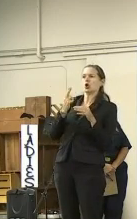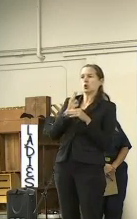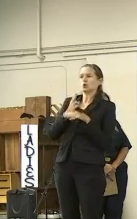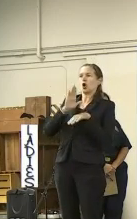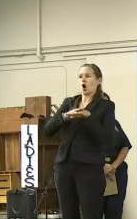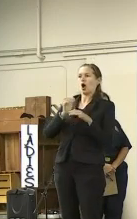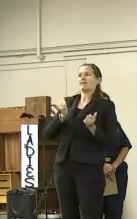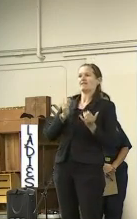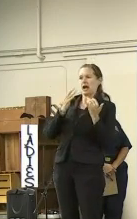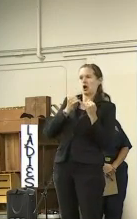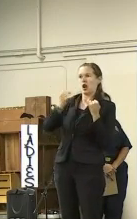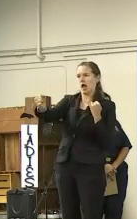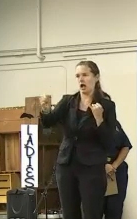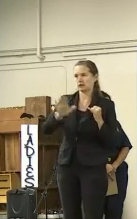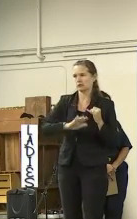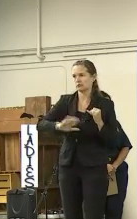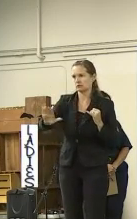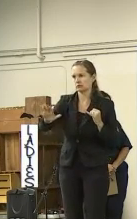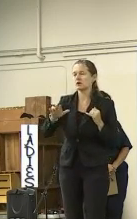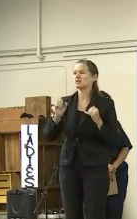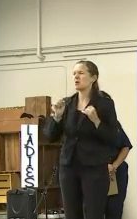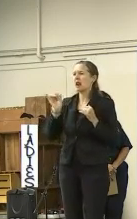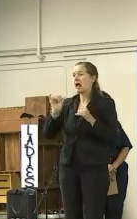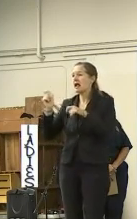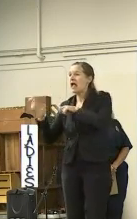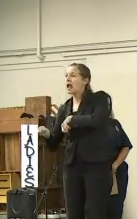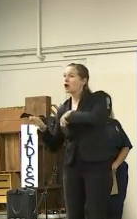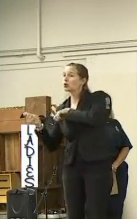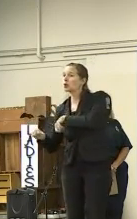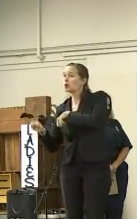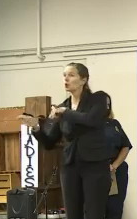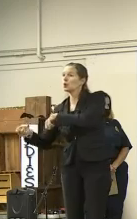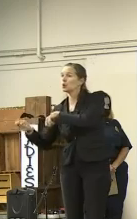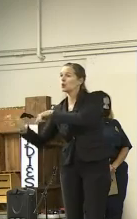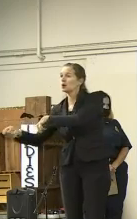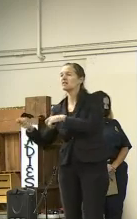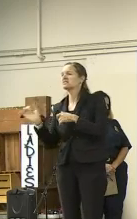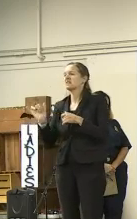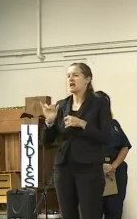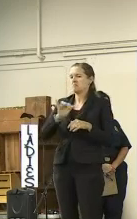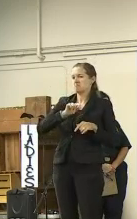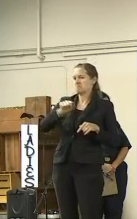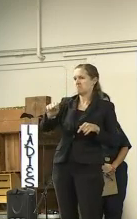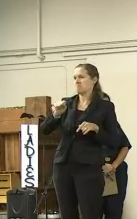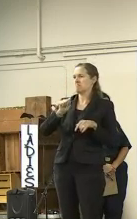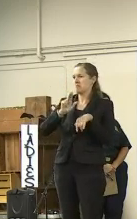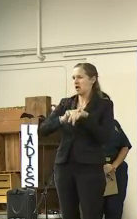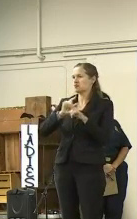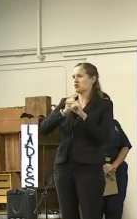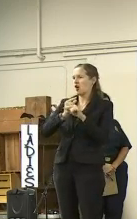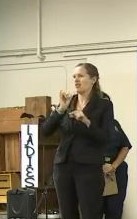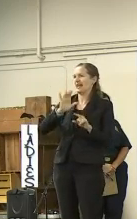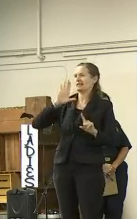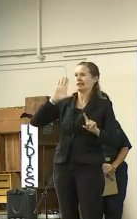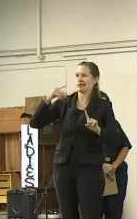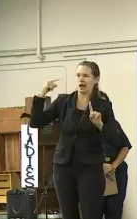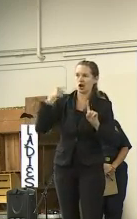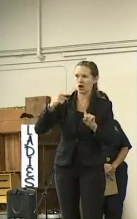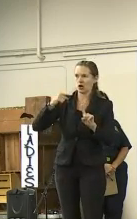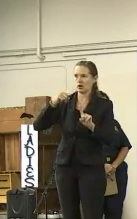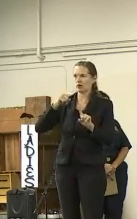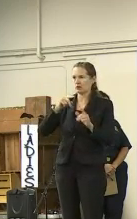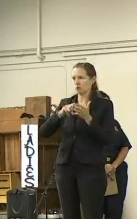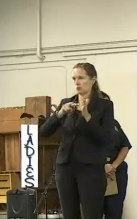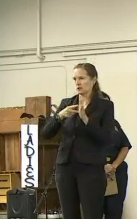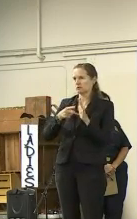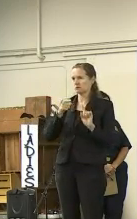with all the tools that we use, just like a hand crew that we use. That is, I want to make sure that I'm very clear about what their purpose is here. We're thankful to